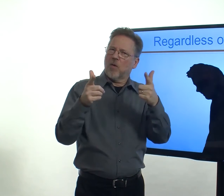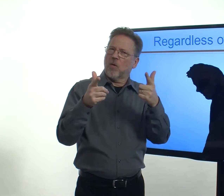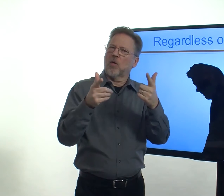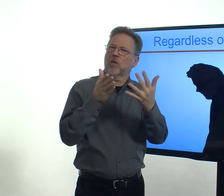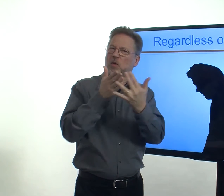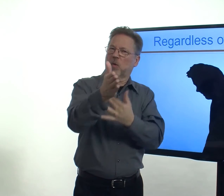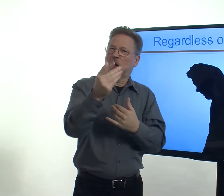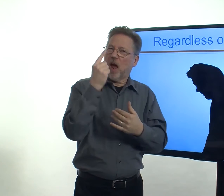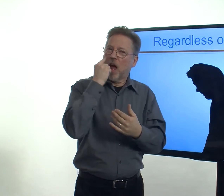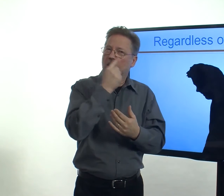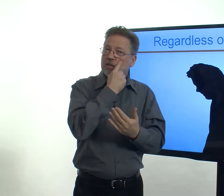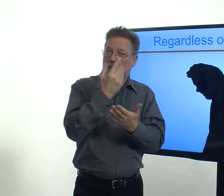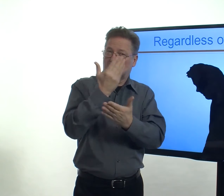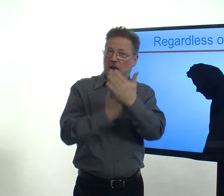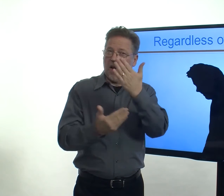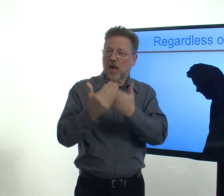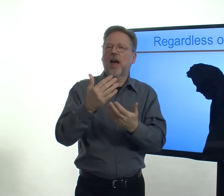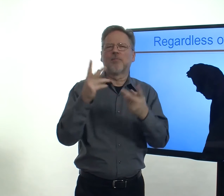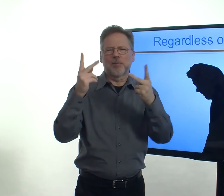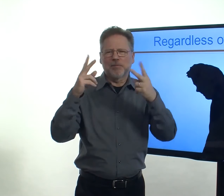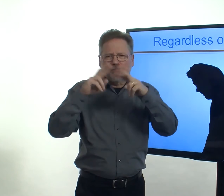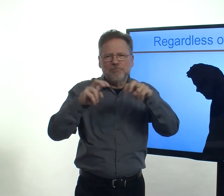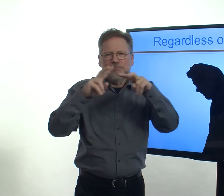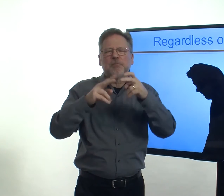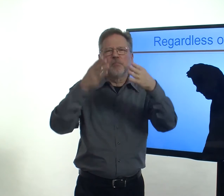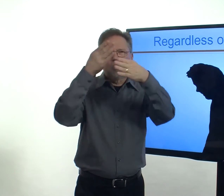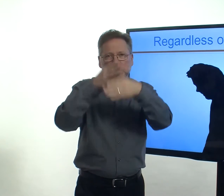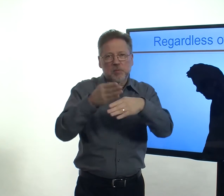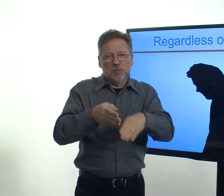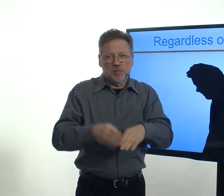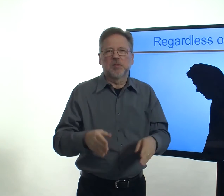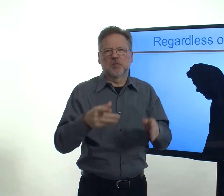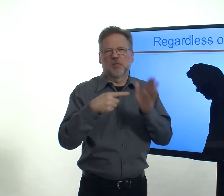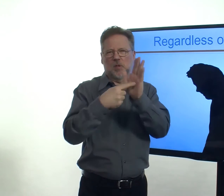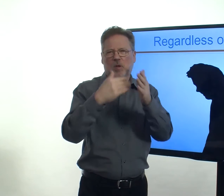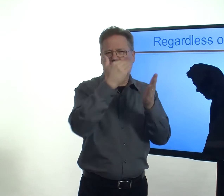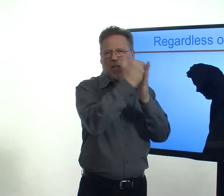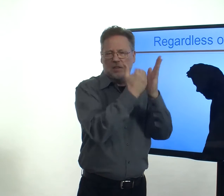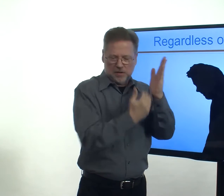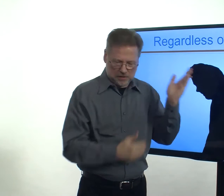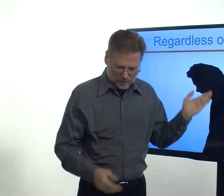language in the visual manual modality? I'll show you a breakdown of these components.